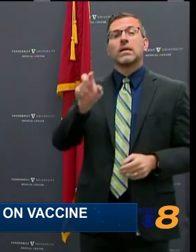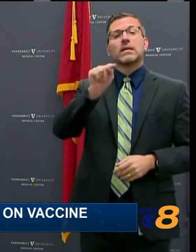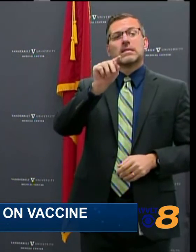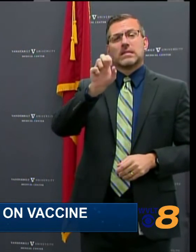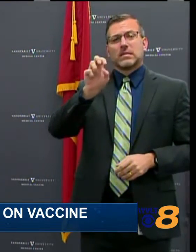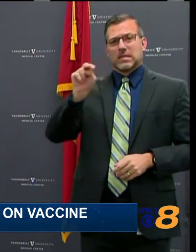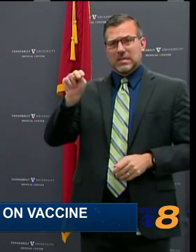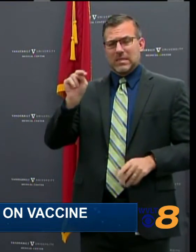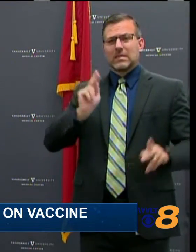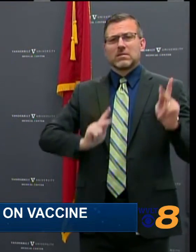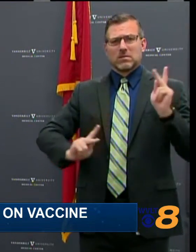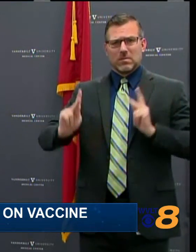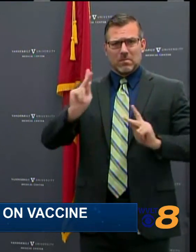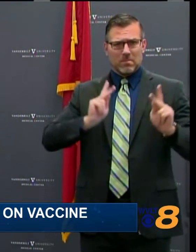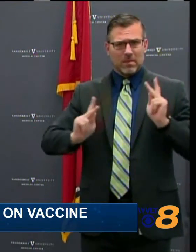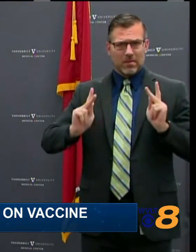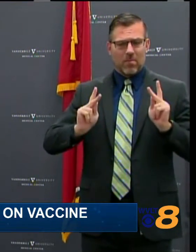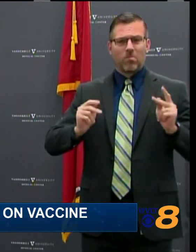to